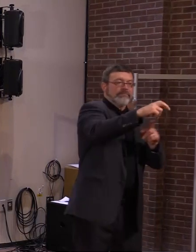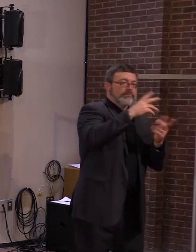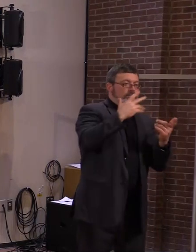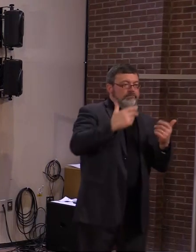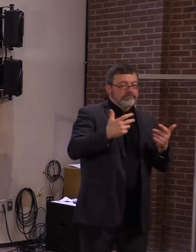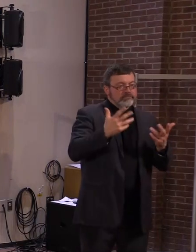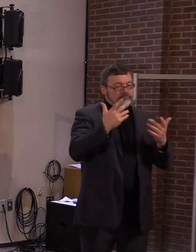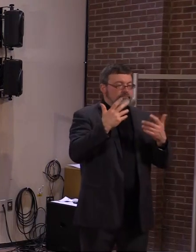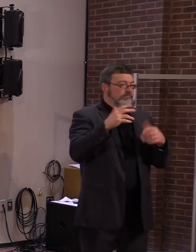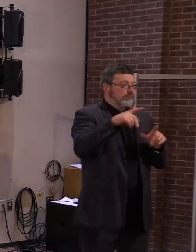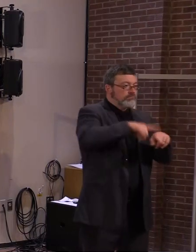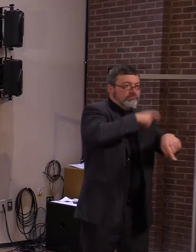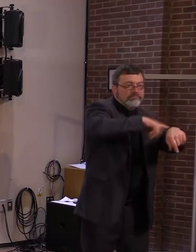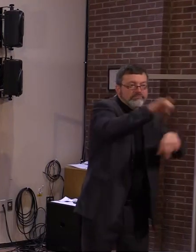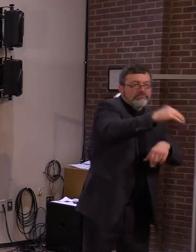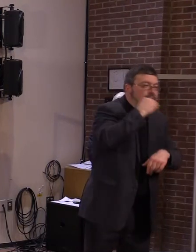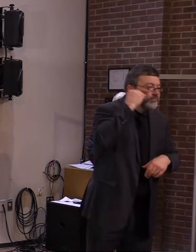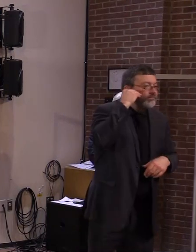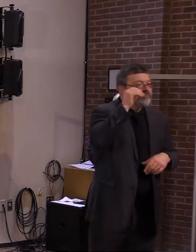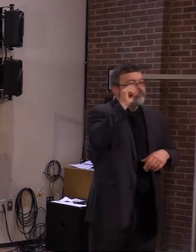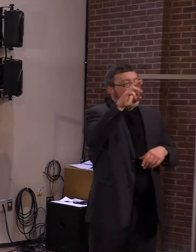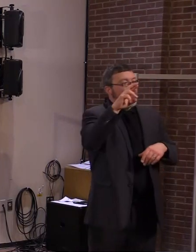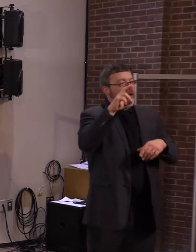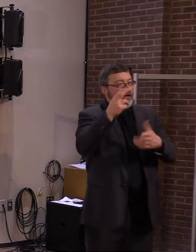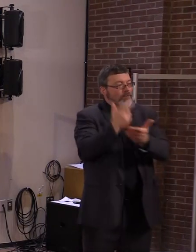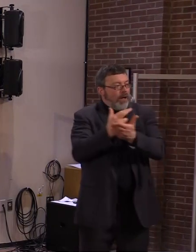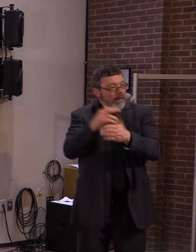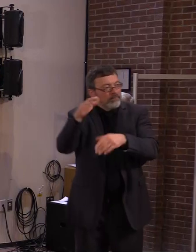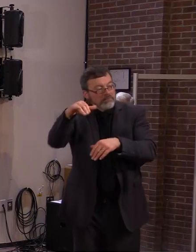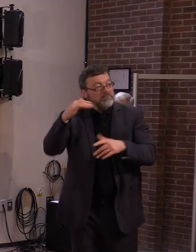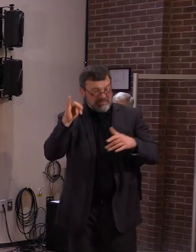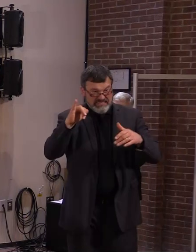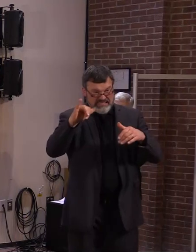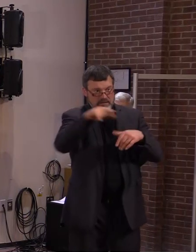them out of the hospital. So that's freed up capacity as well. So